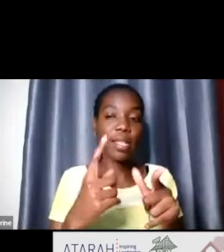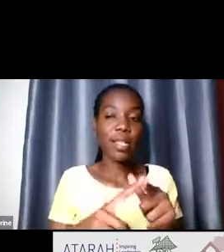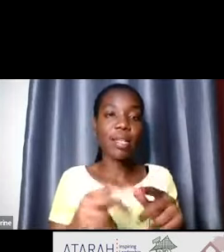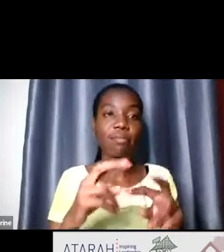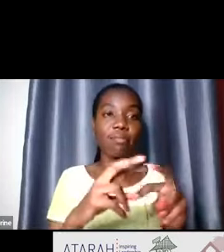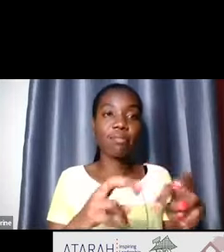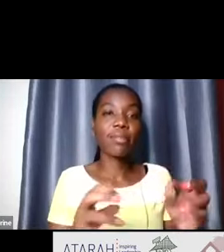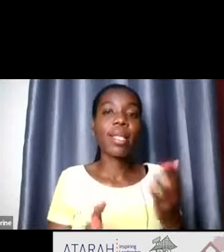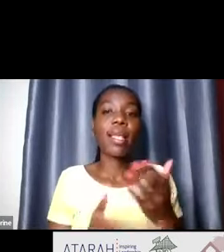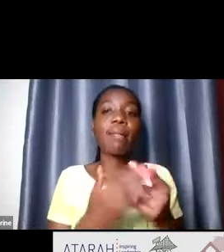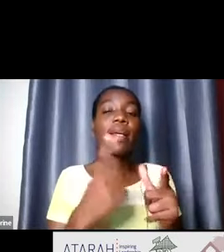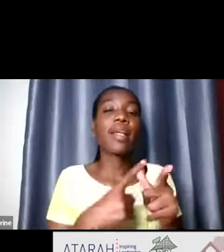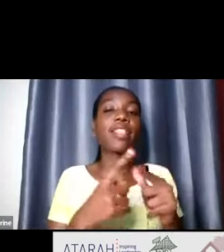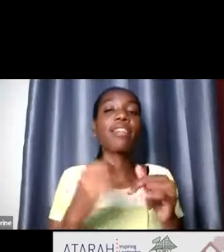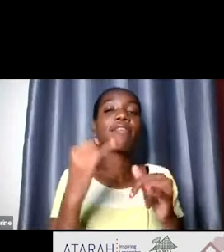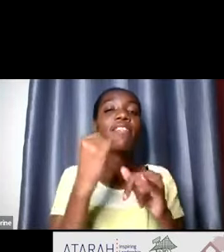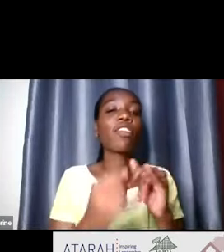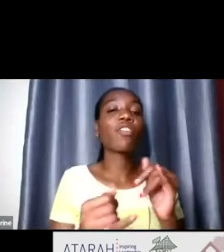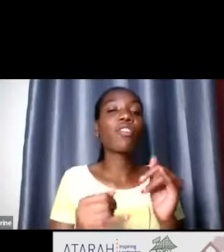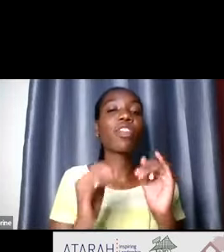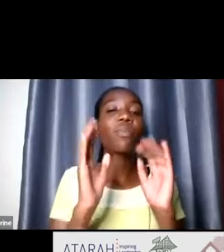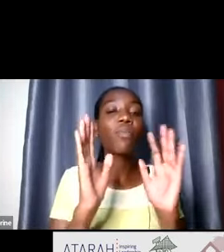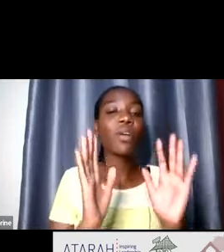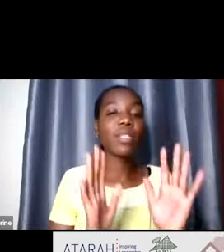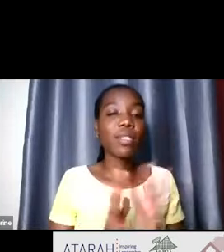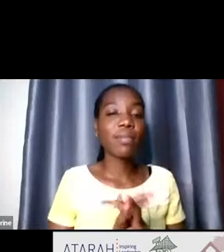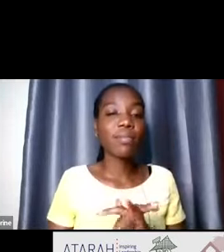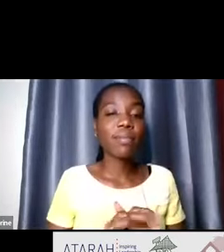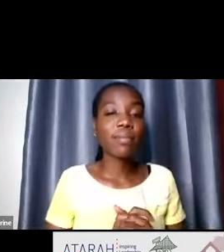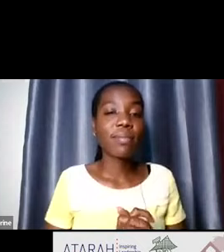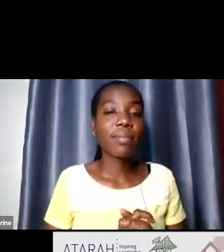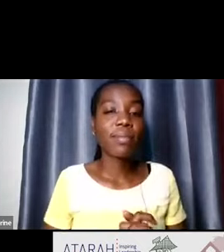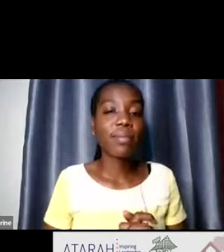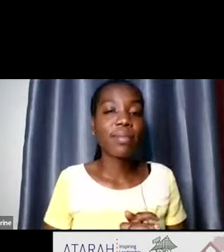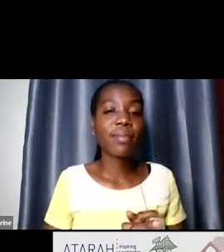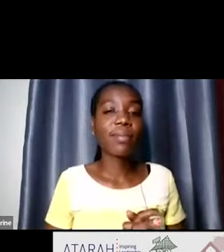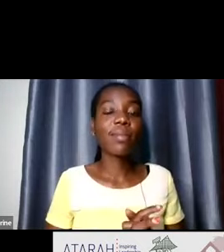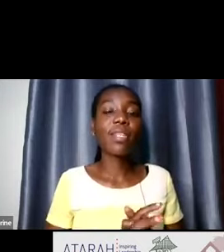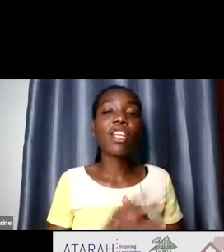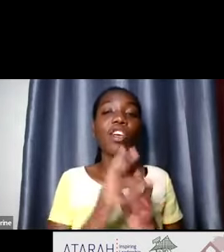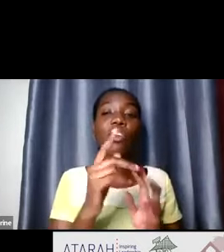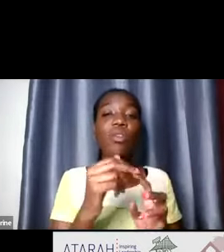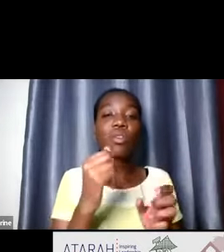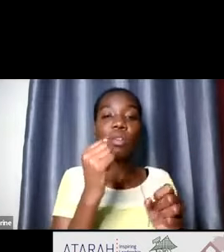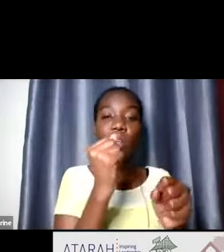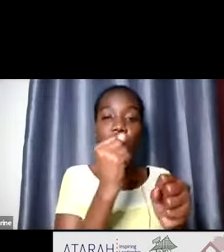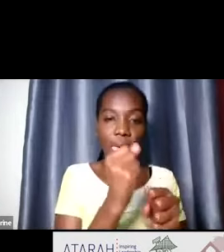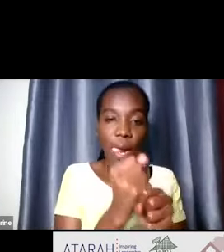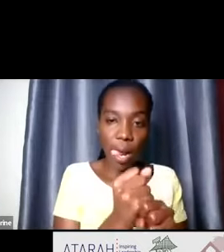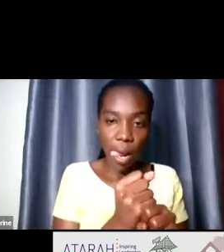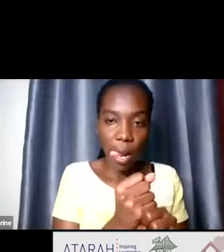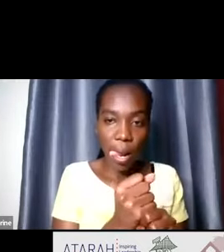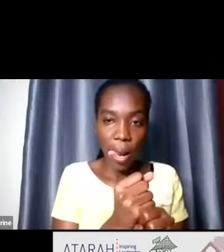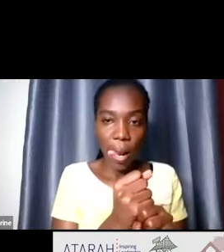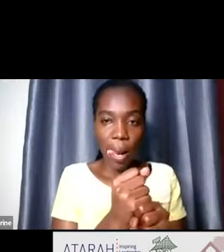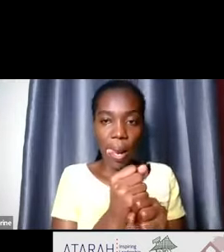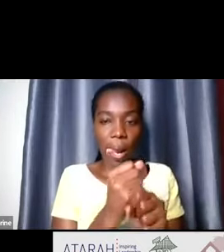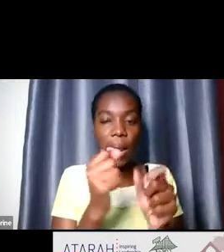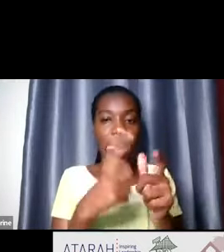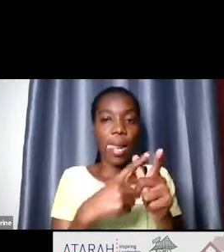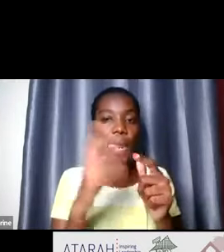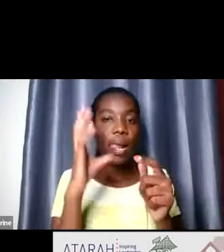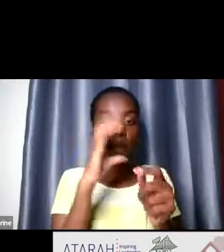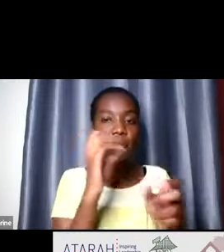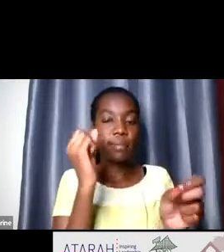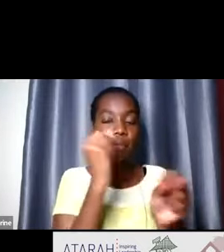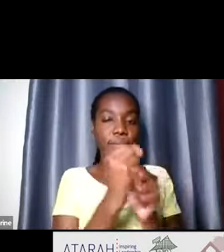course, lastly, very important, if the person meets the criteria and they are missing out on work, the policy is not to kick them